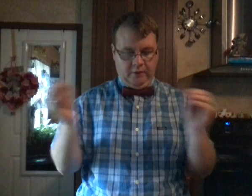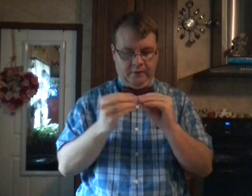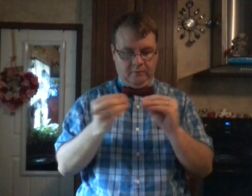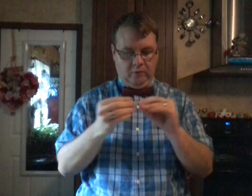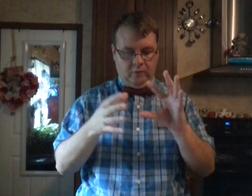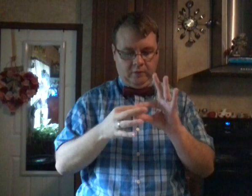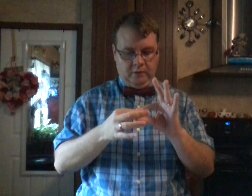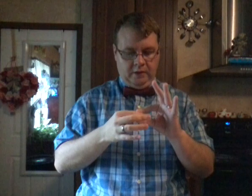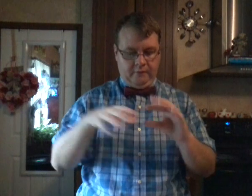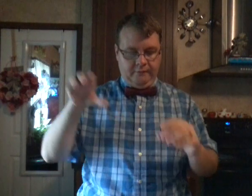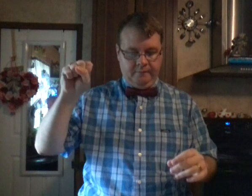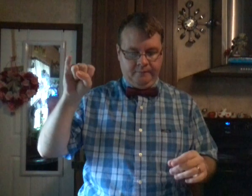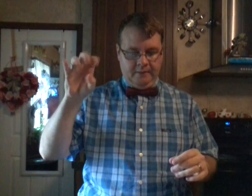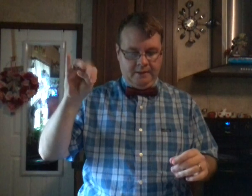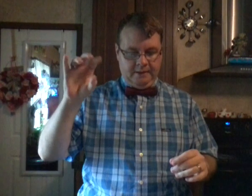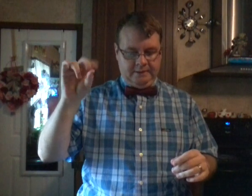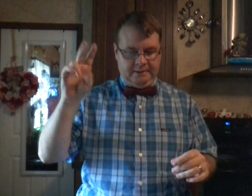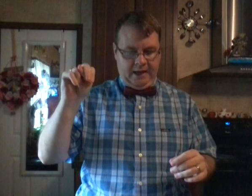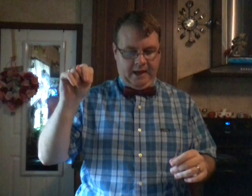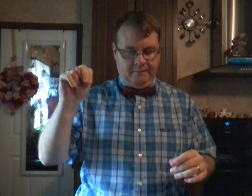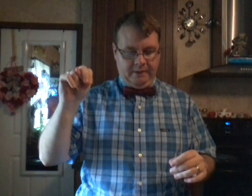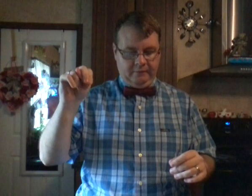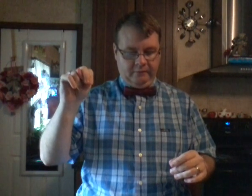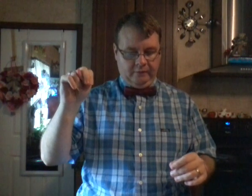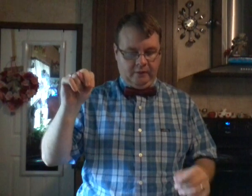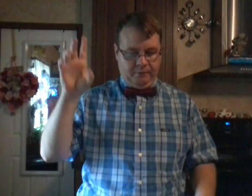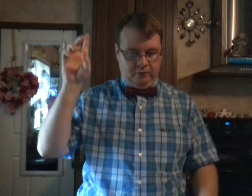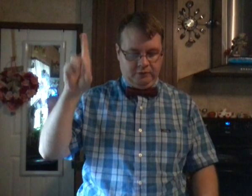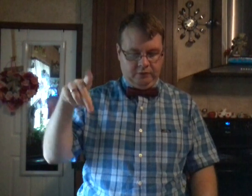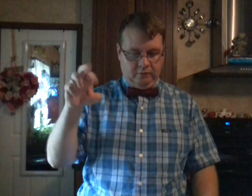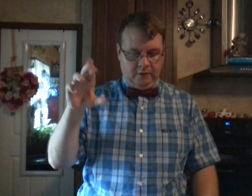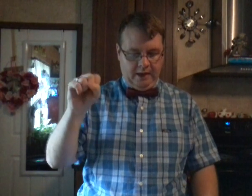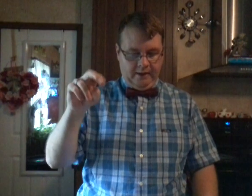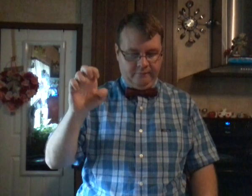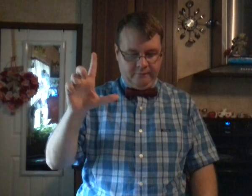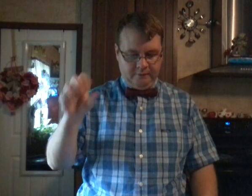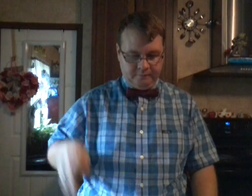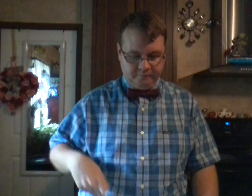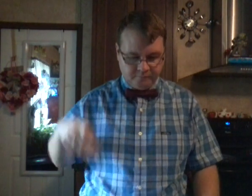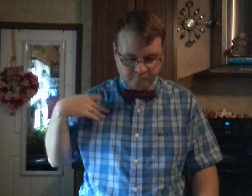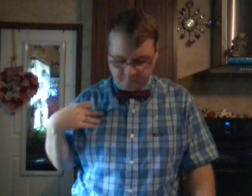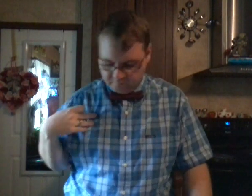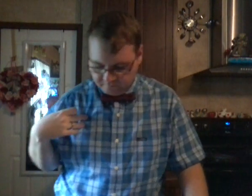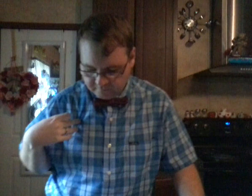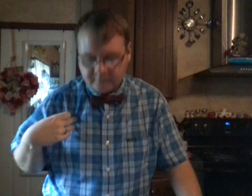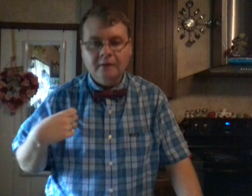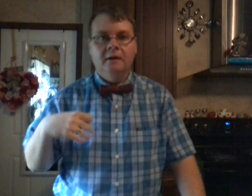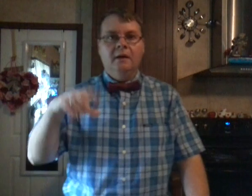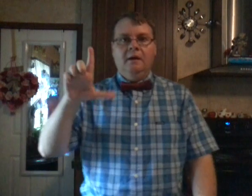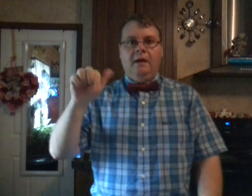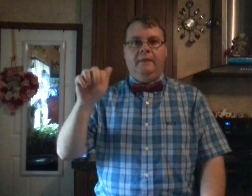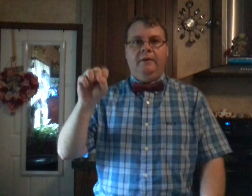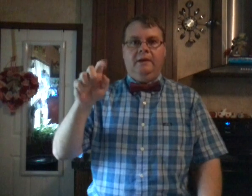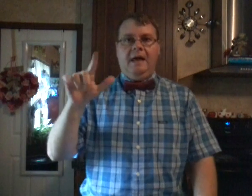nothing more of Simon's personal life. And then